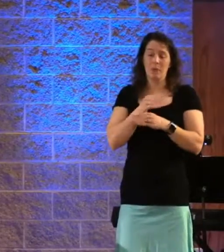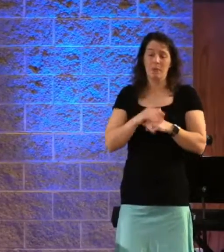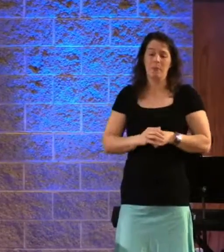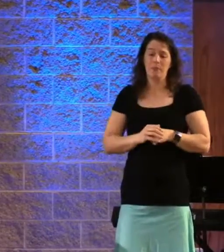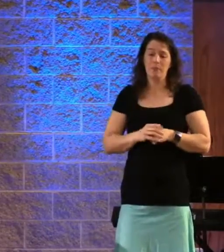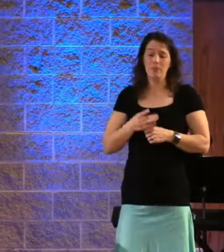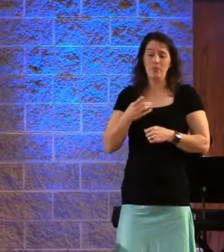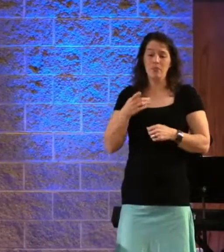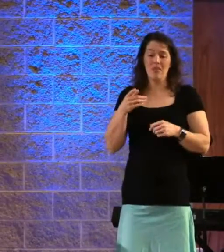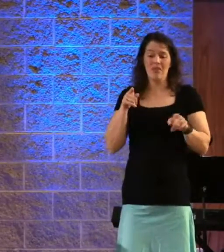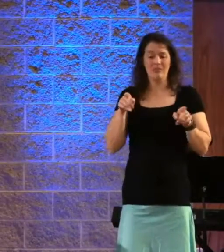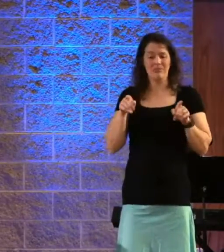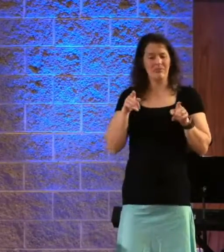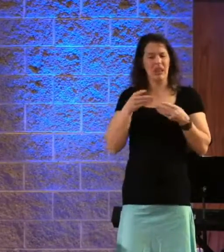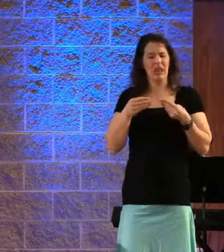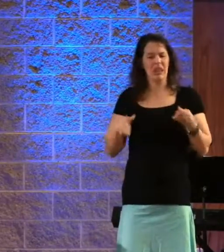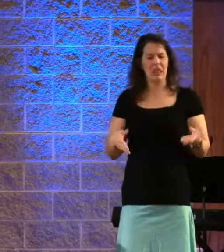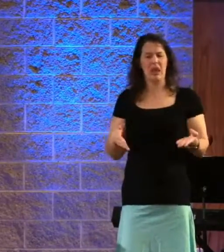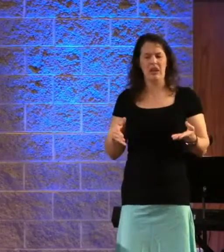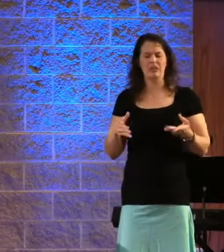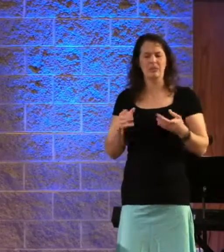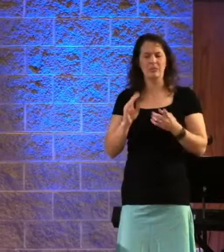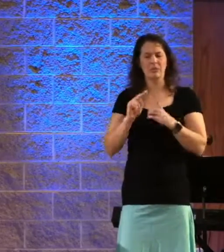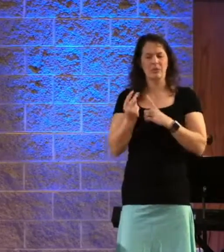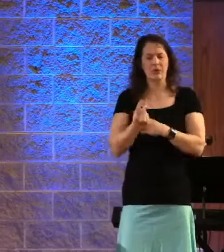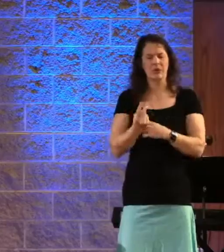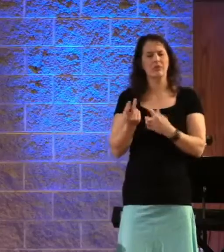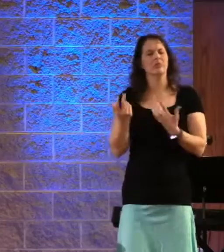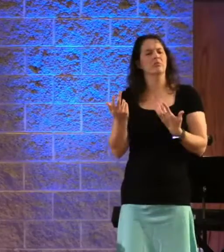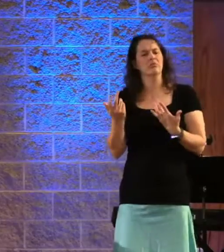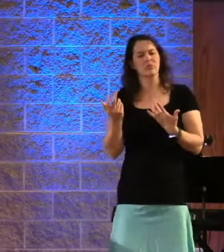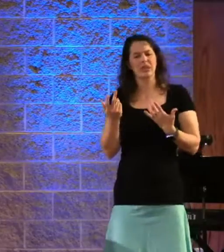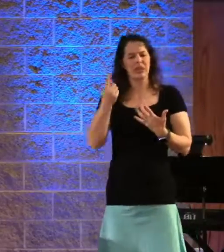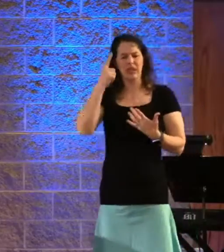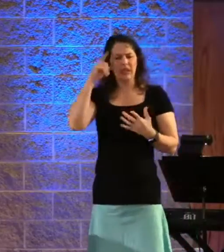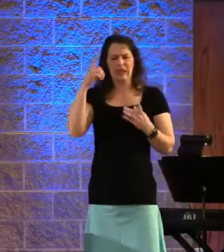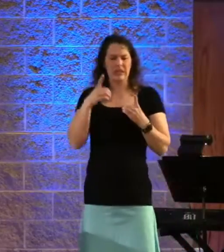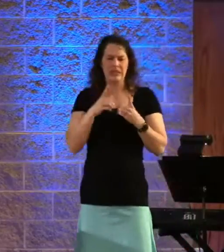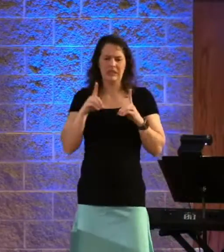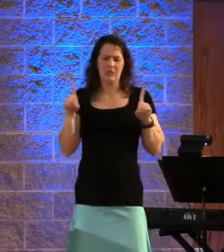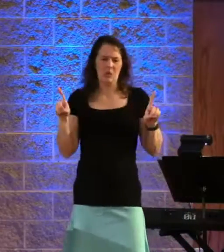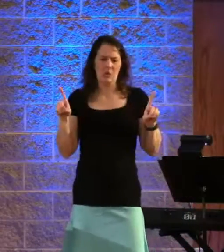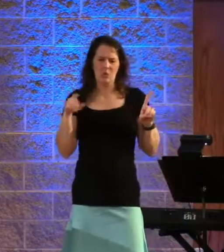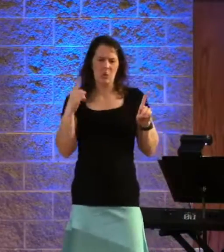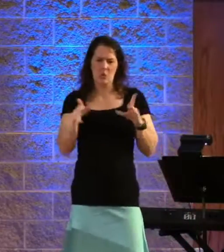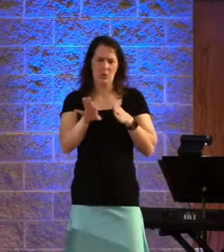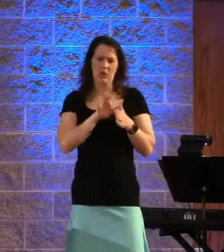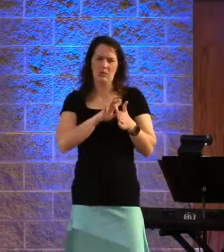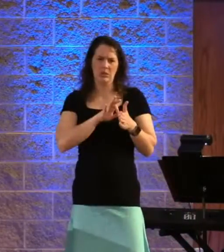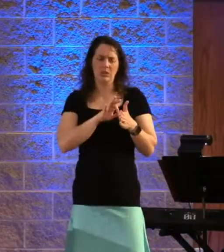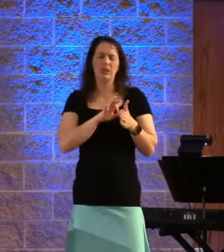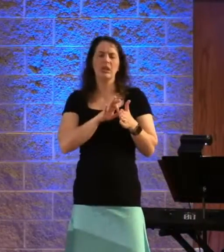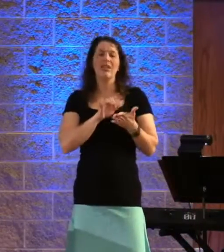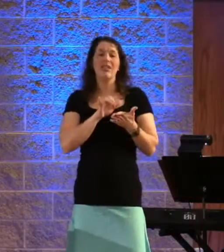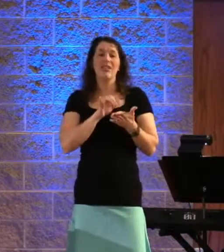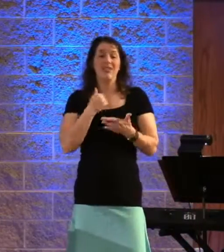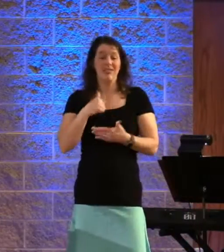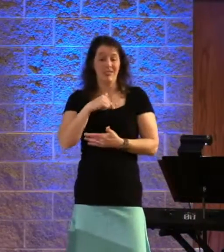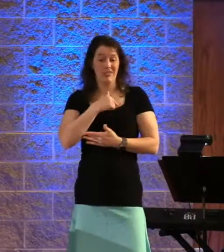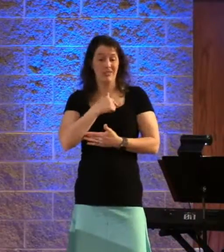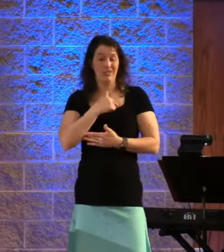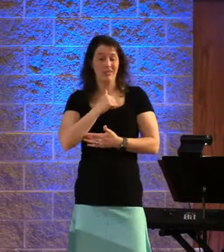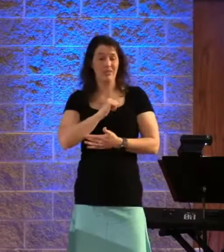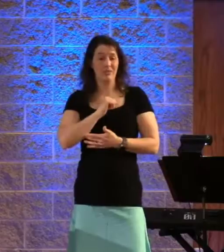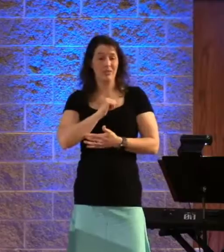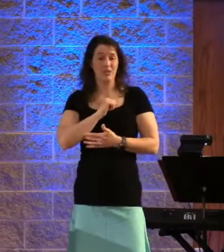lost perspective and they think that divorce is the only option for the unhappiness they're experiencing, those of us